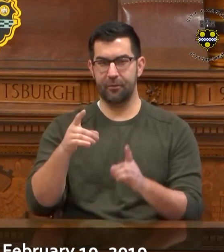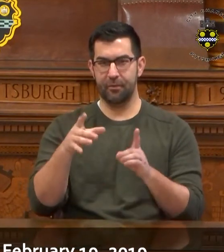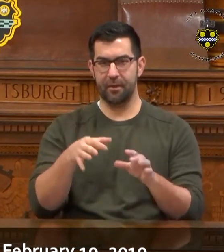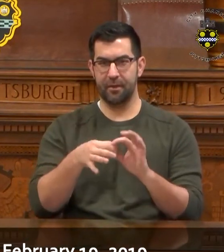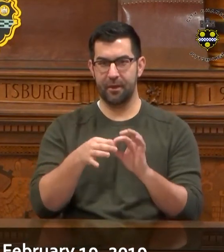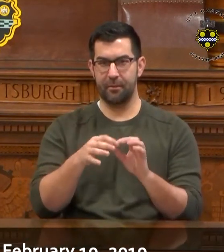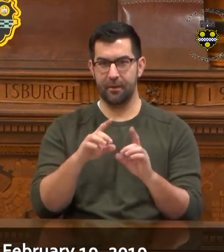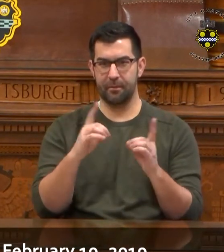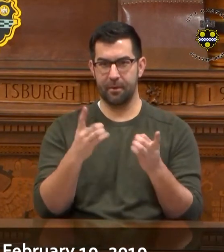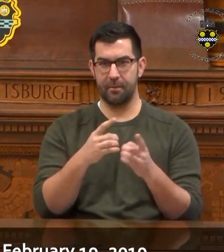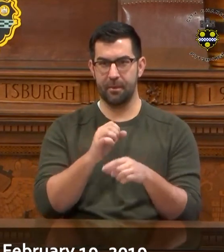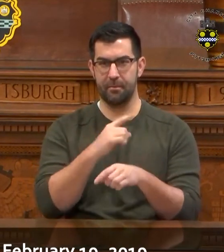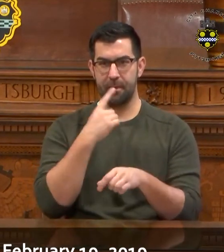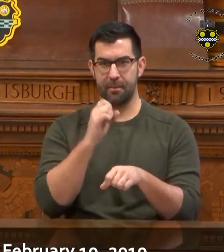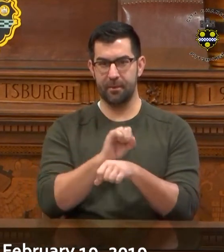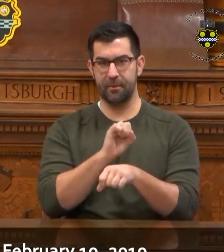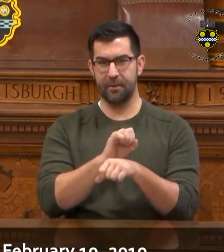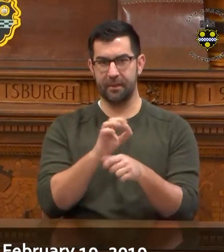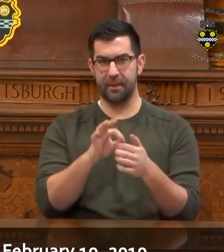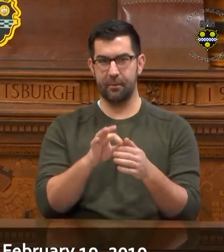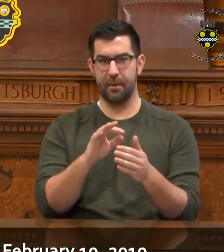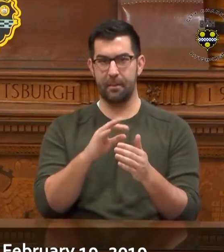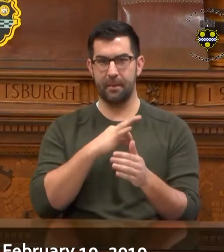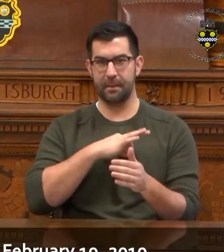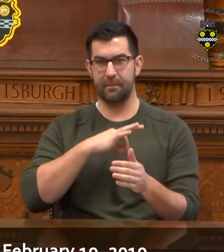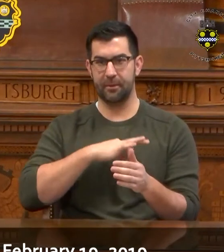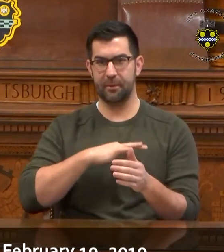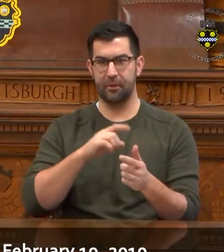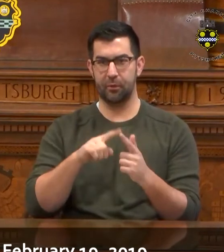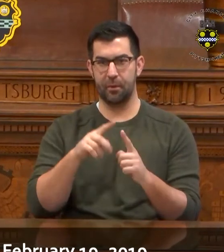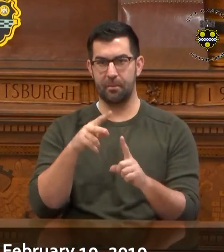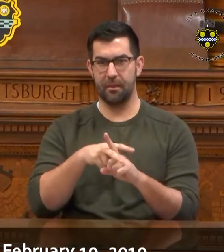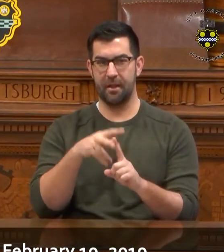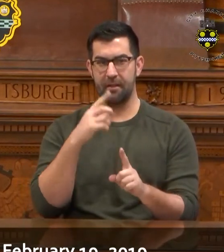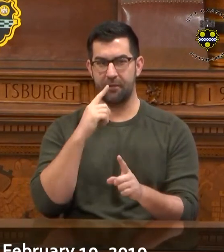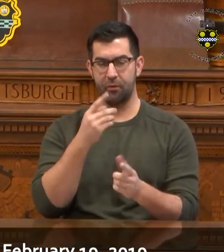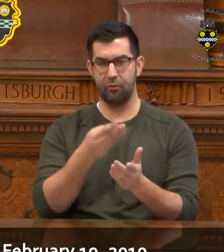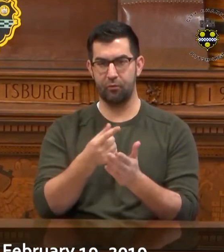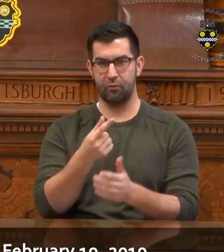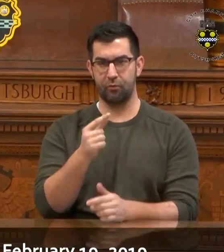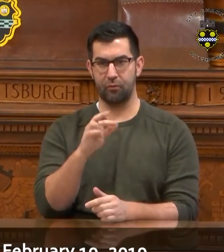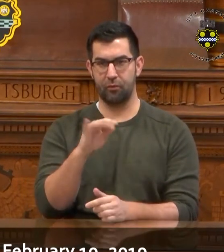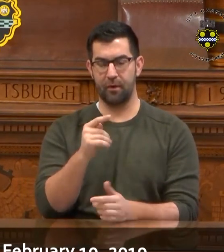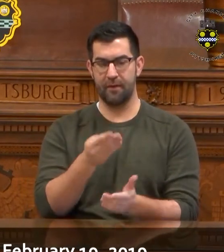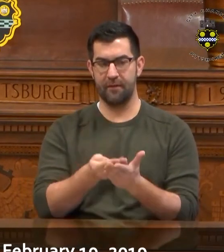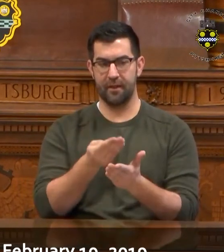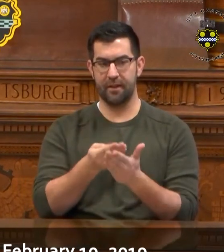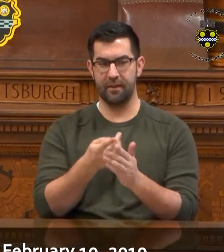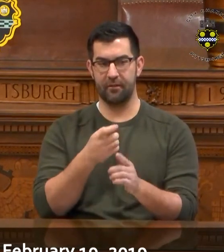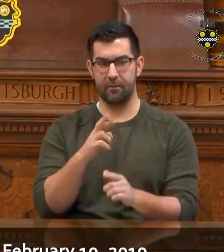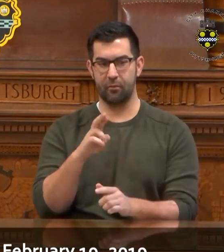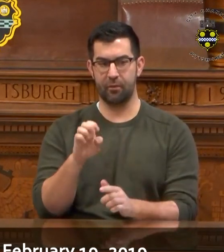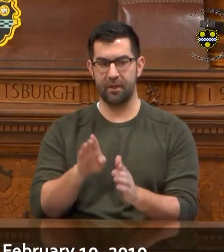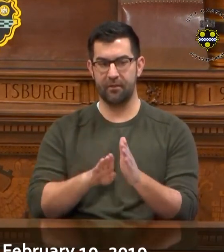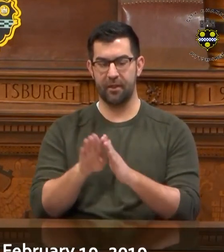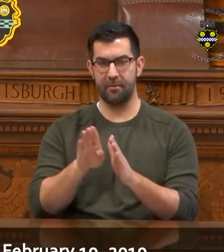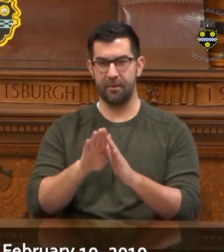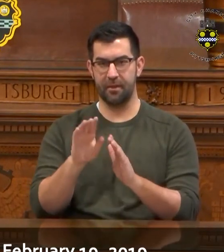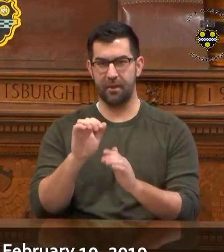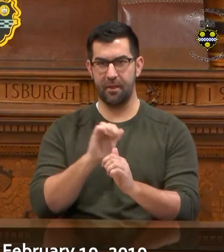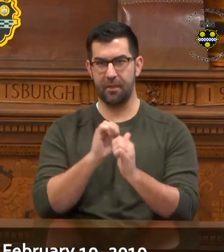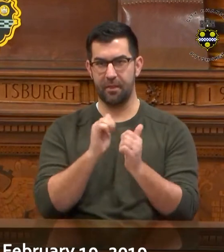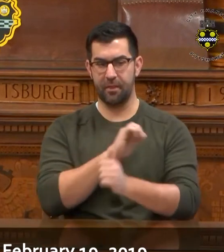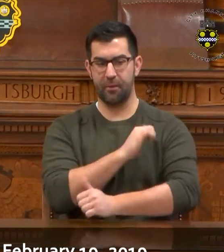the Department of Public Works of the City of Pittsburgh to apply for grant funding from the Redevelopment Authority of Allegheny